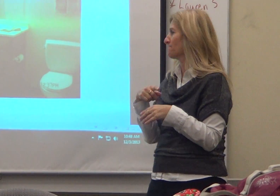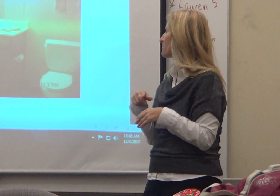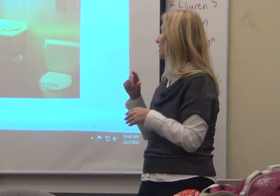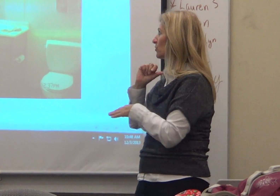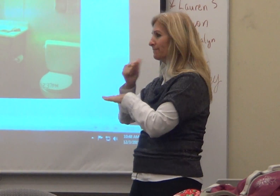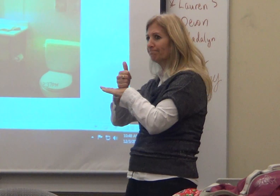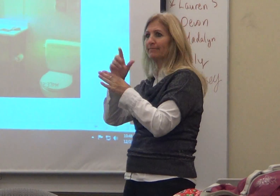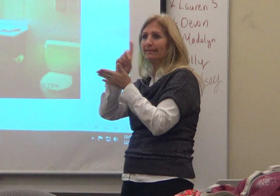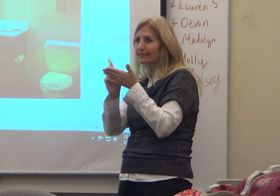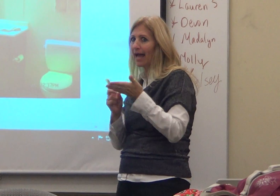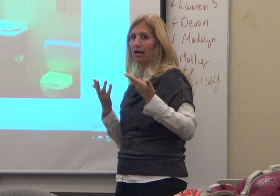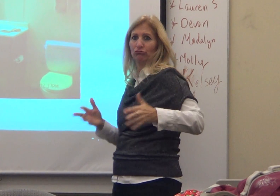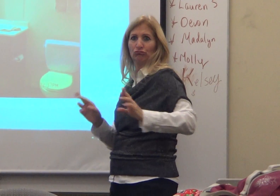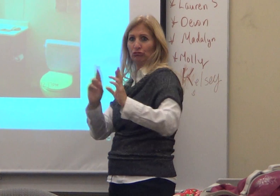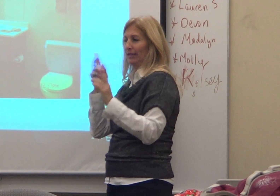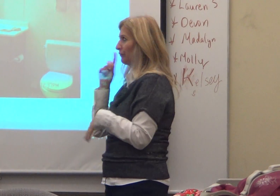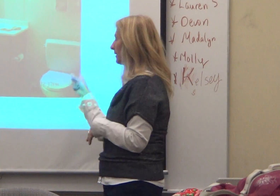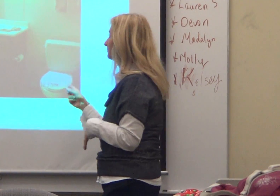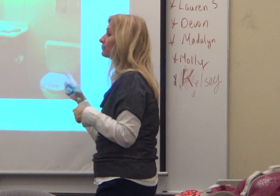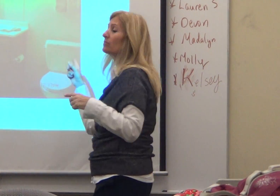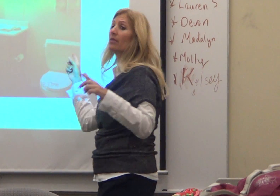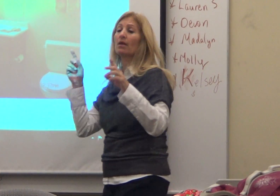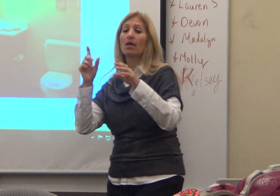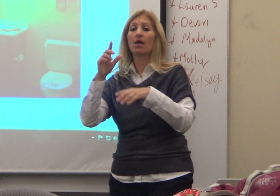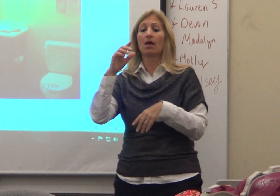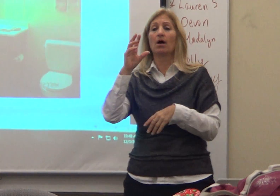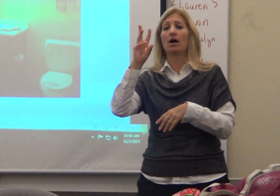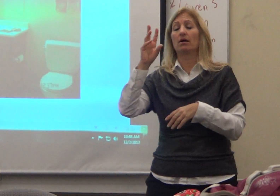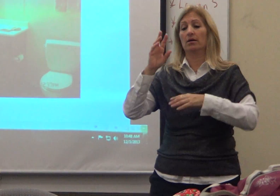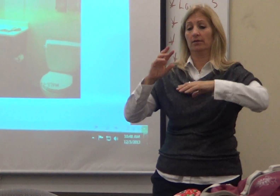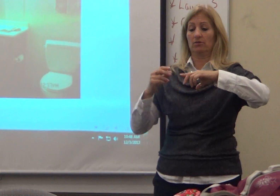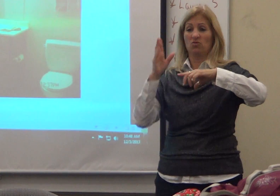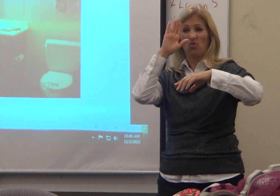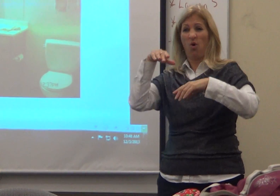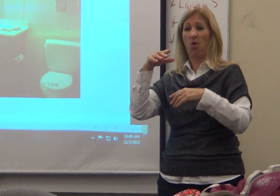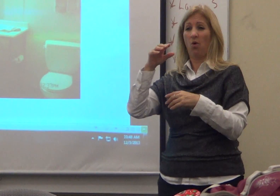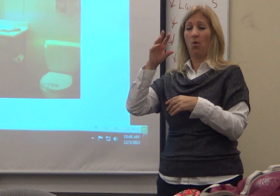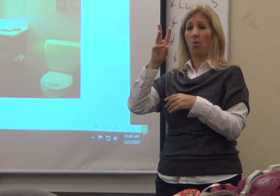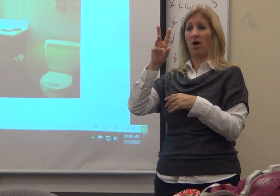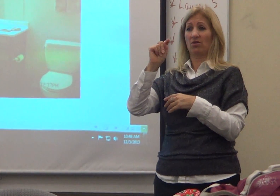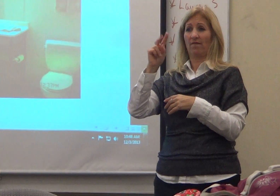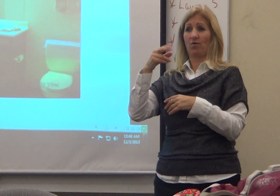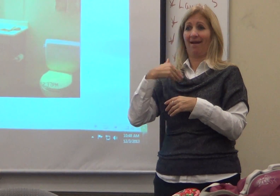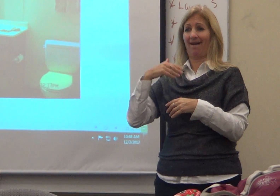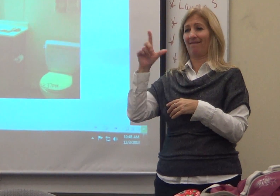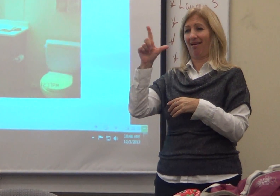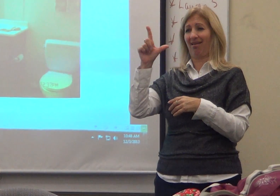important for all of them. You never know what they might need in the future, so that way the design is set up.